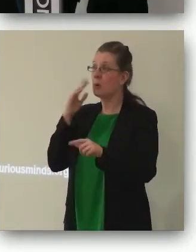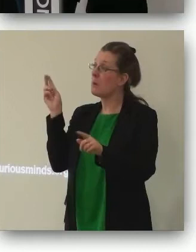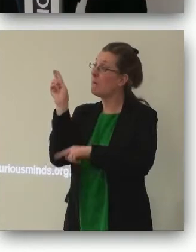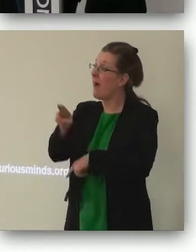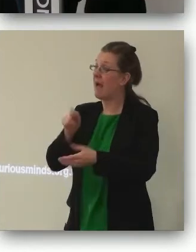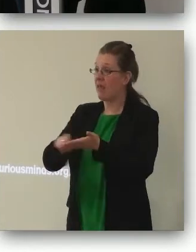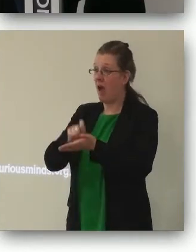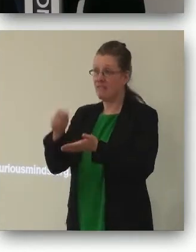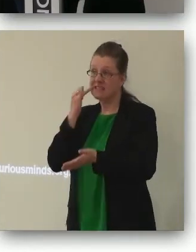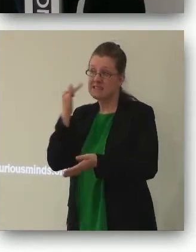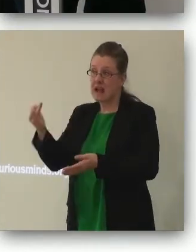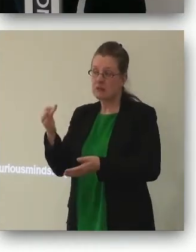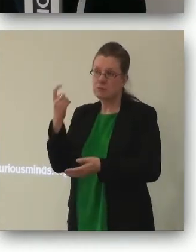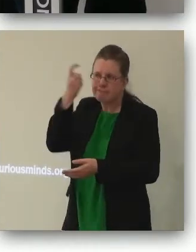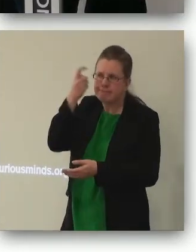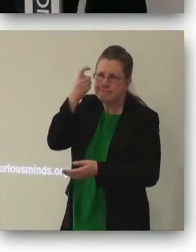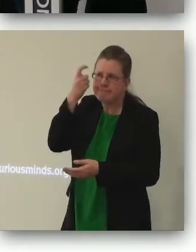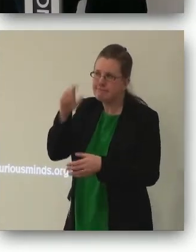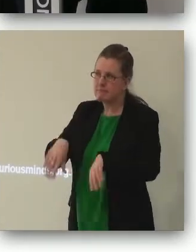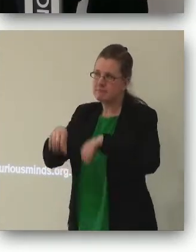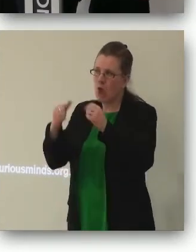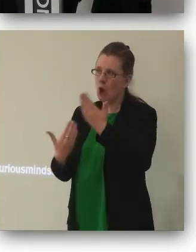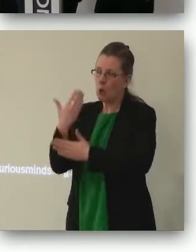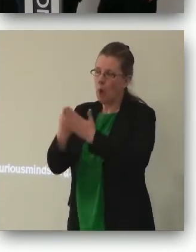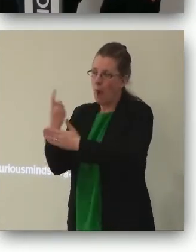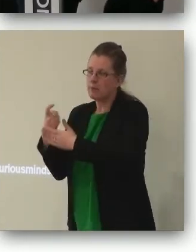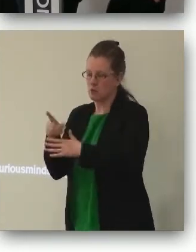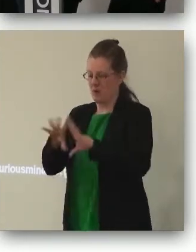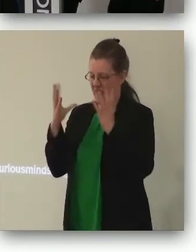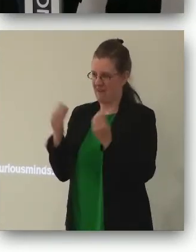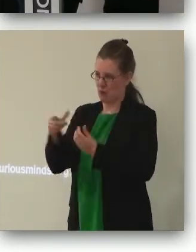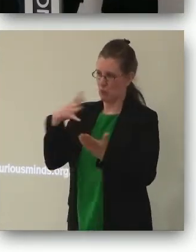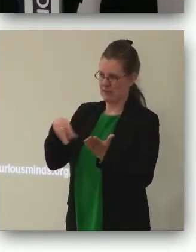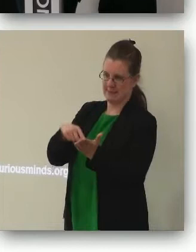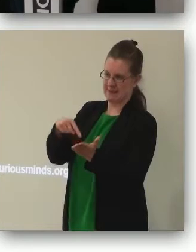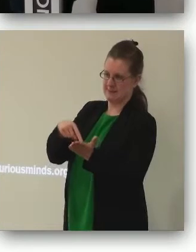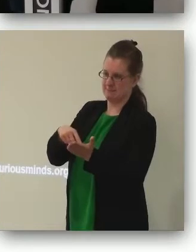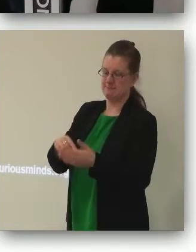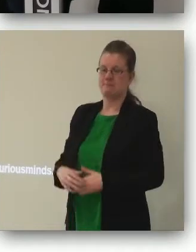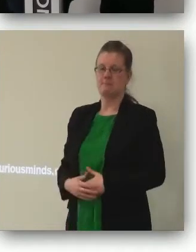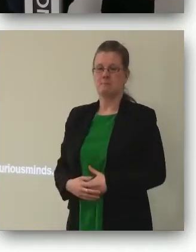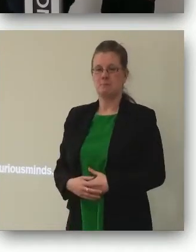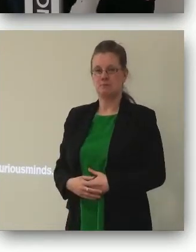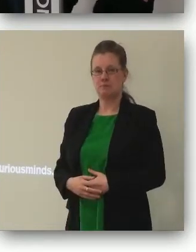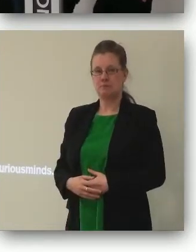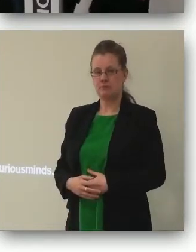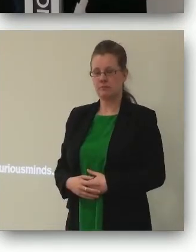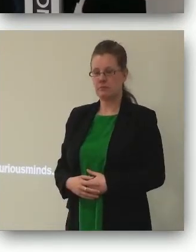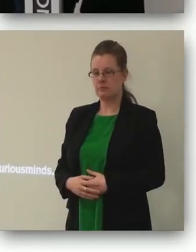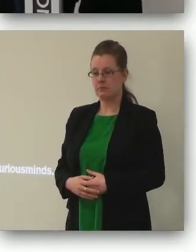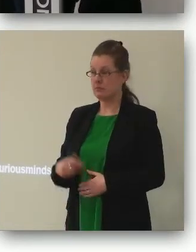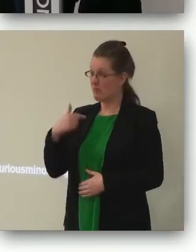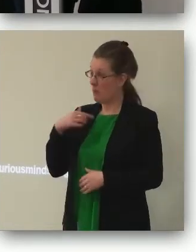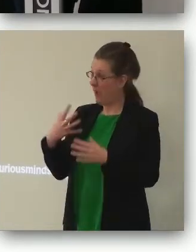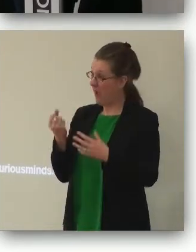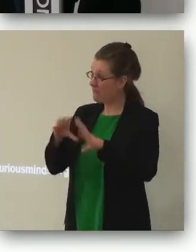office next week looking to set up some opportunities, you've got everything you need to do so. We're not pretending to have all